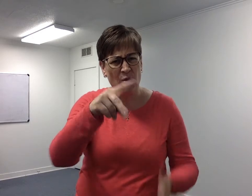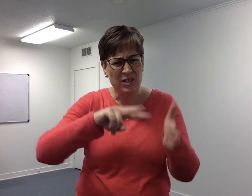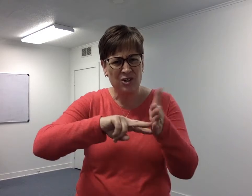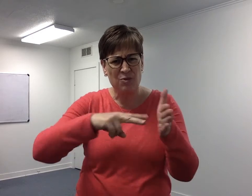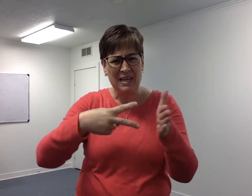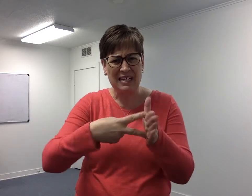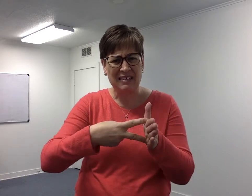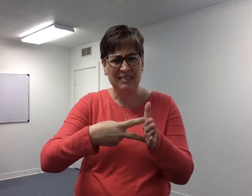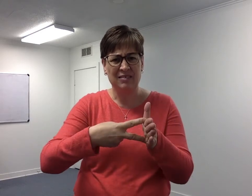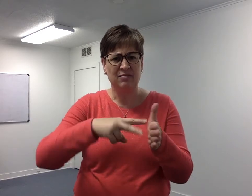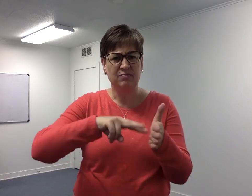did you mean?